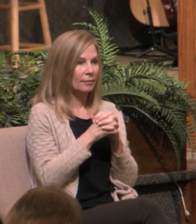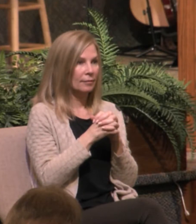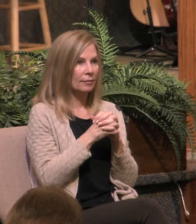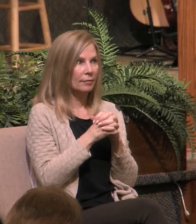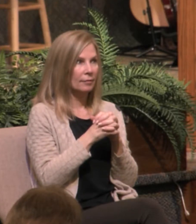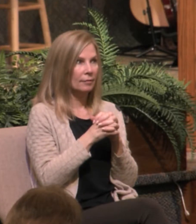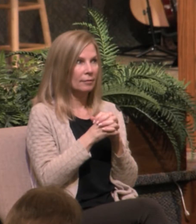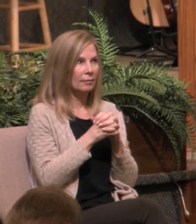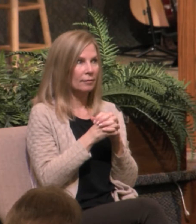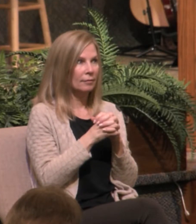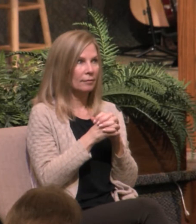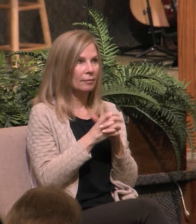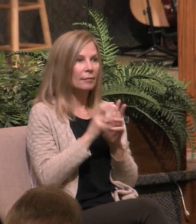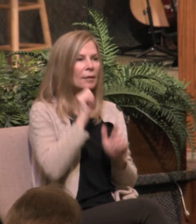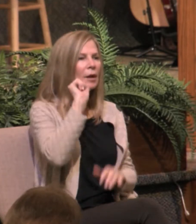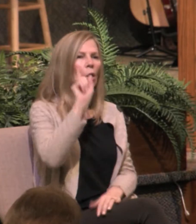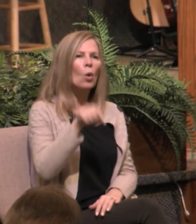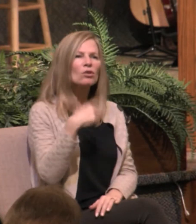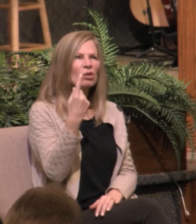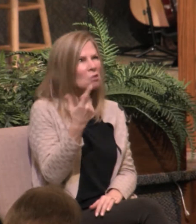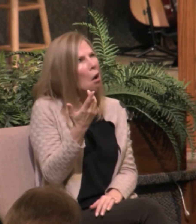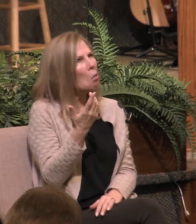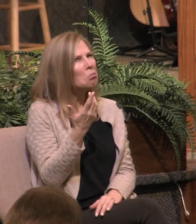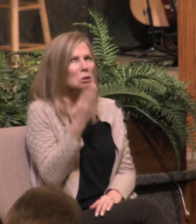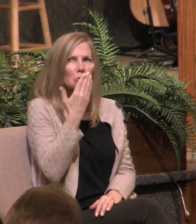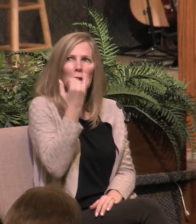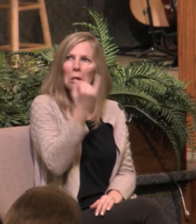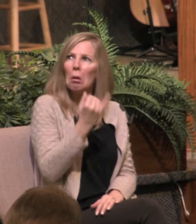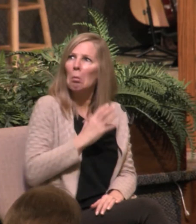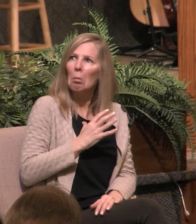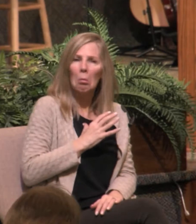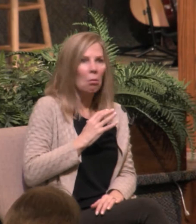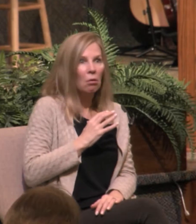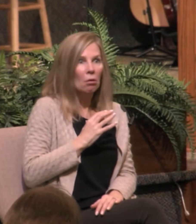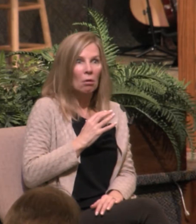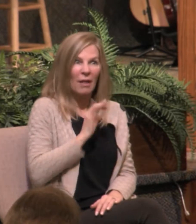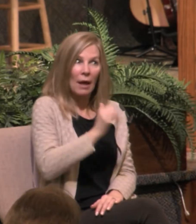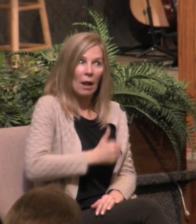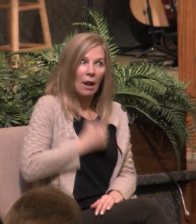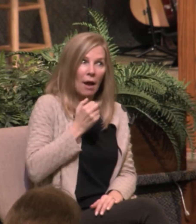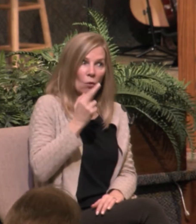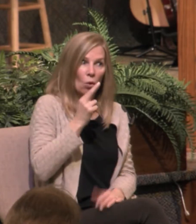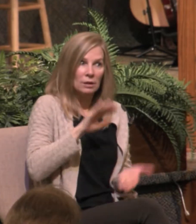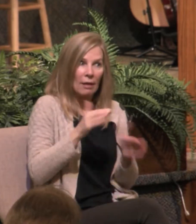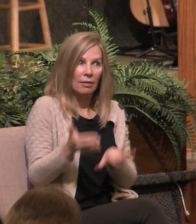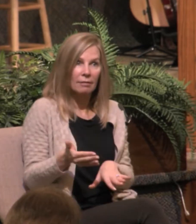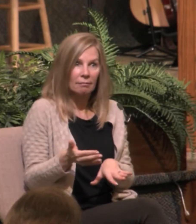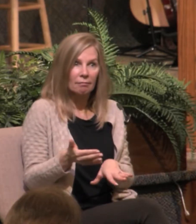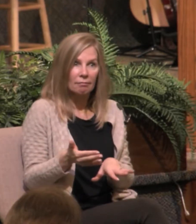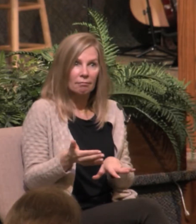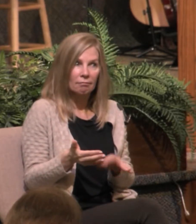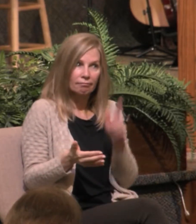And this wasn't just a matter of, well, be good, this is a good idea. It was a matter of life and death.